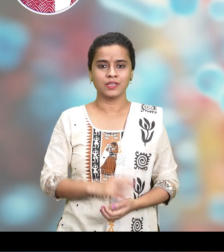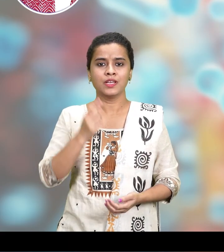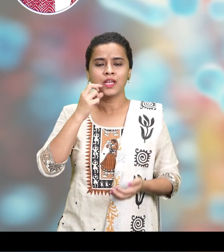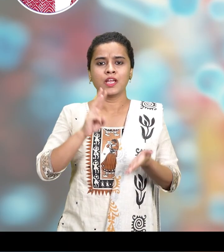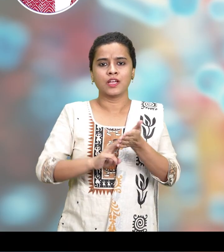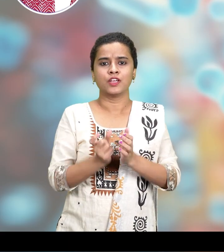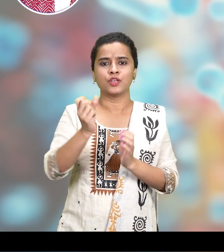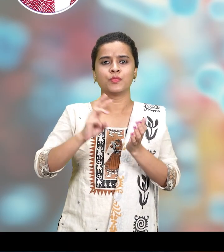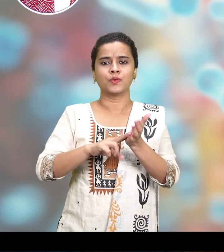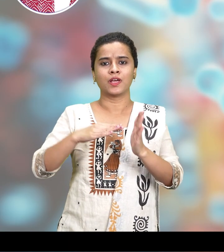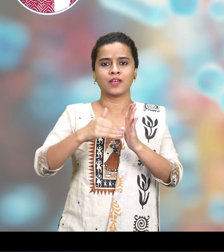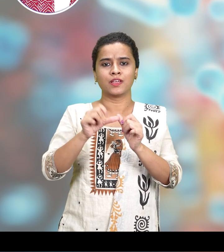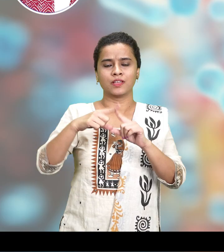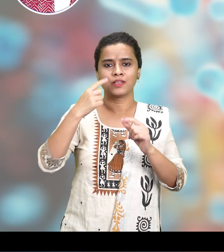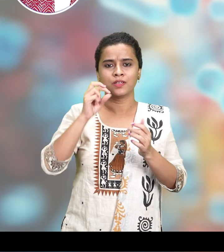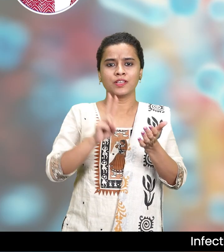immunization.